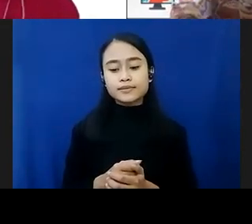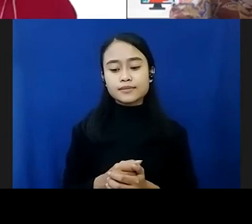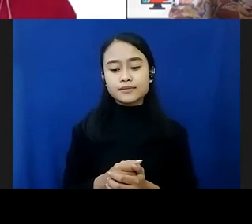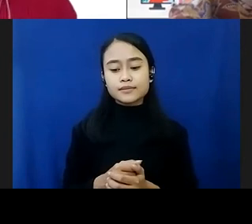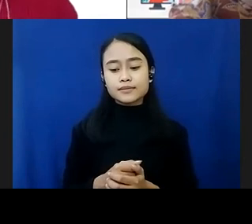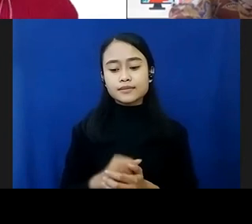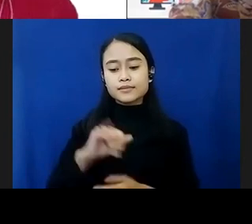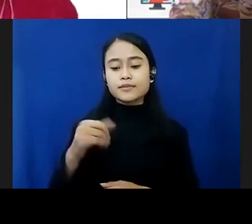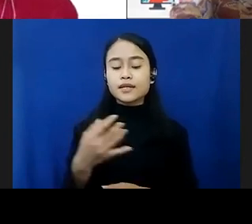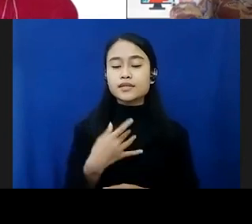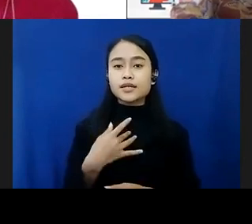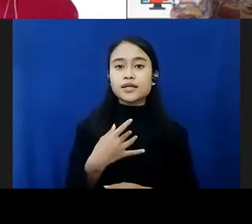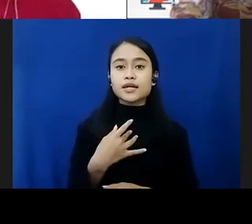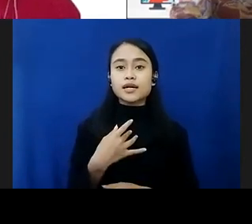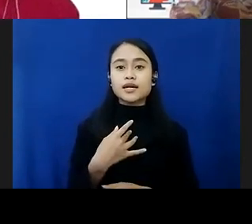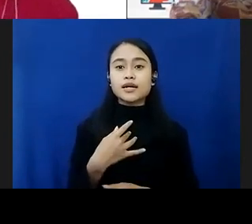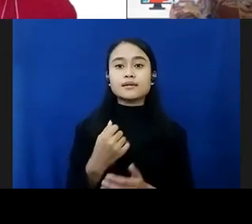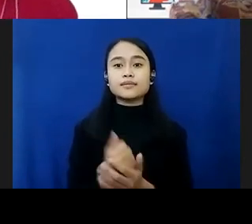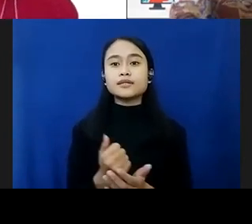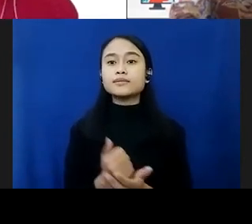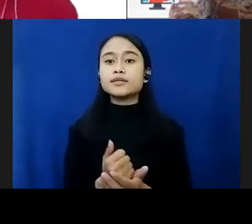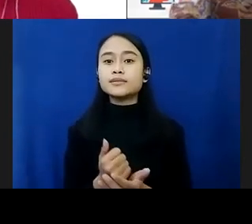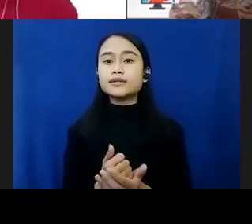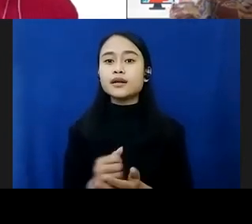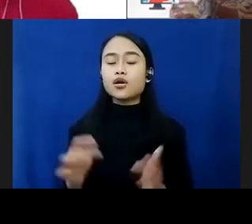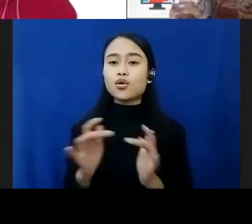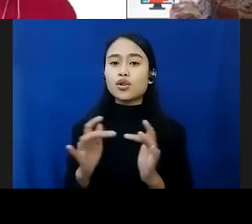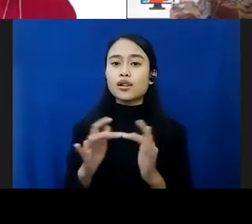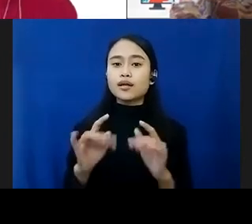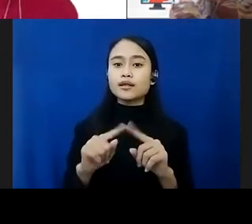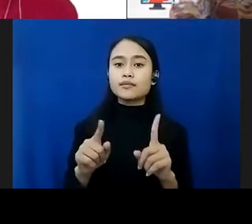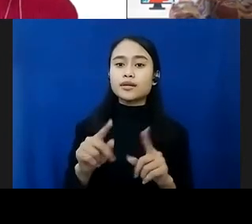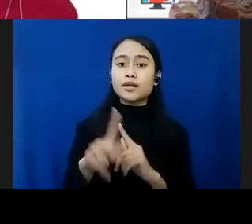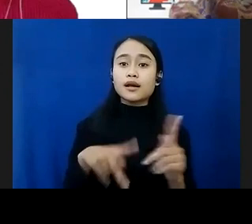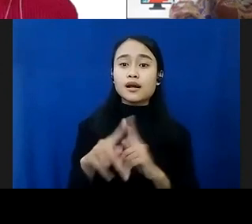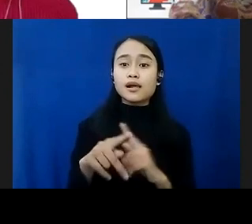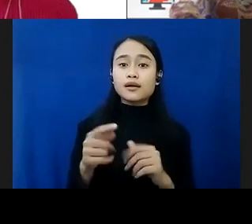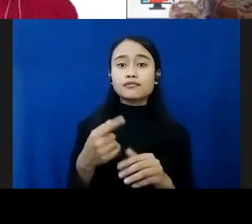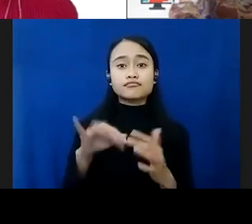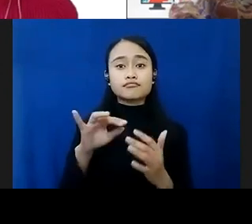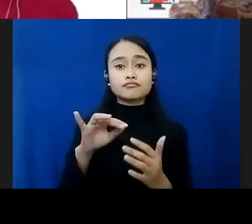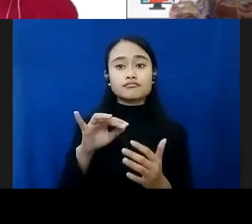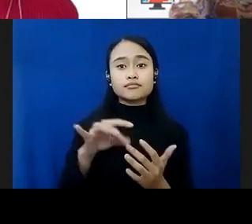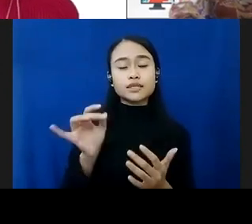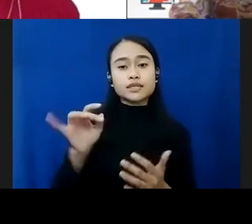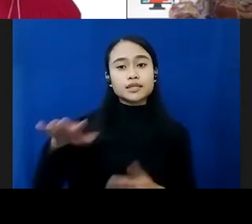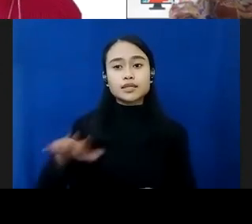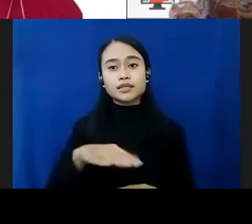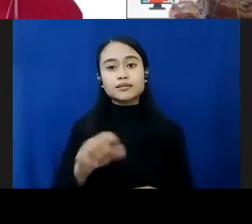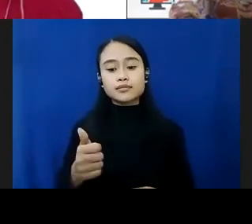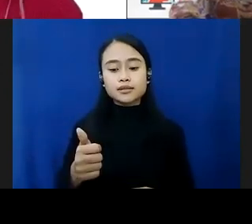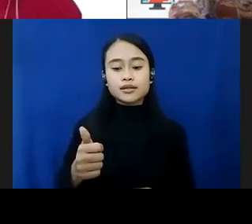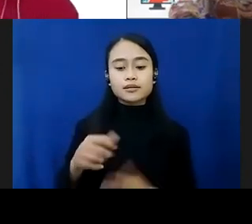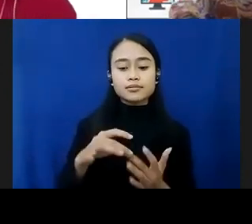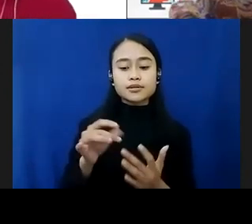I think adults get really worried about online, but if you teach your children this stuff early, protective behaviors, early intervention,